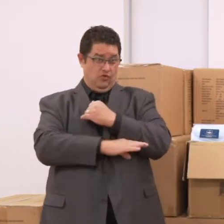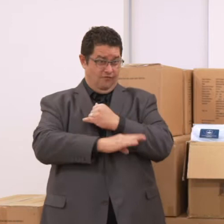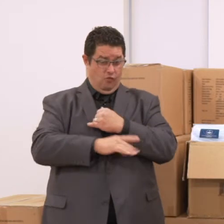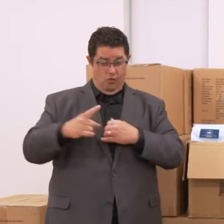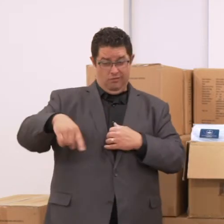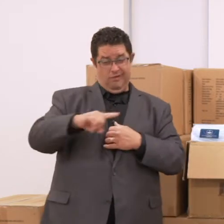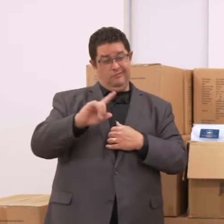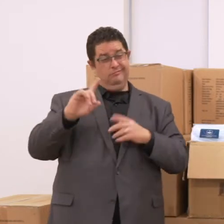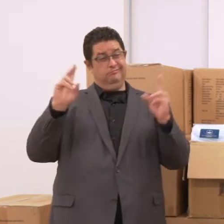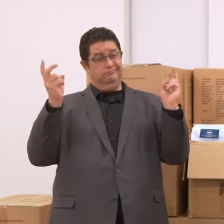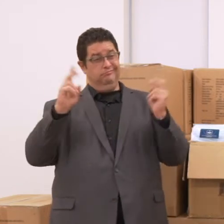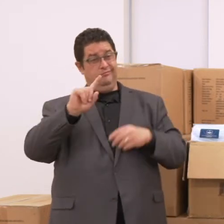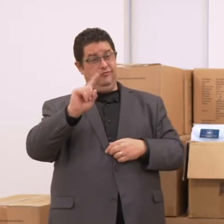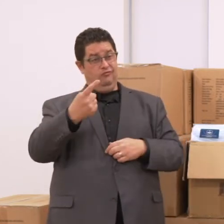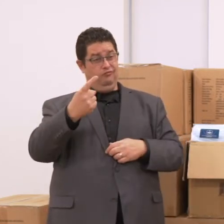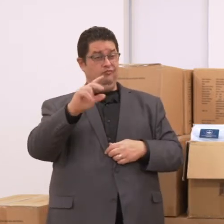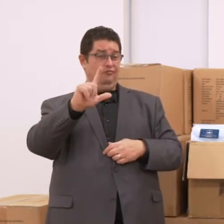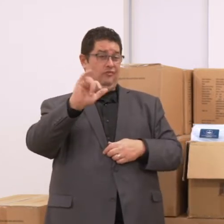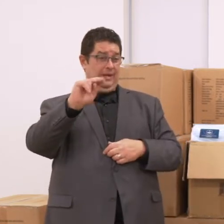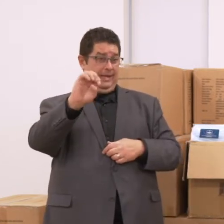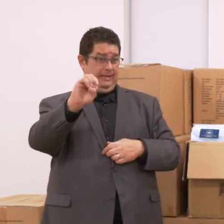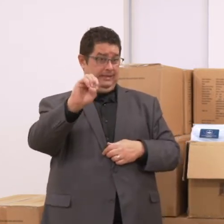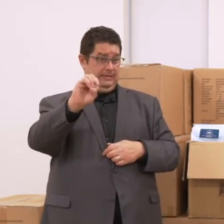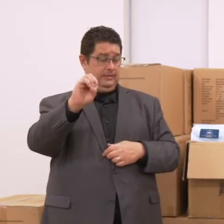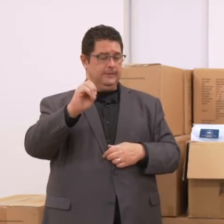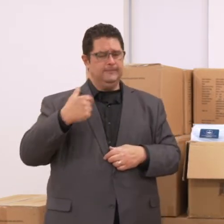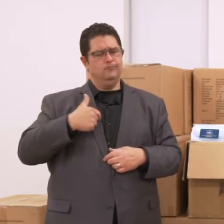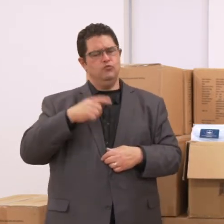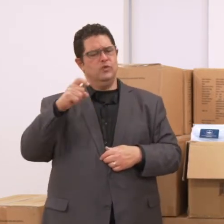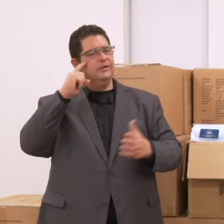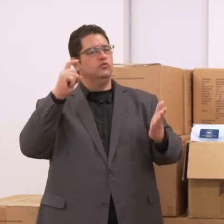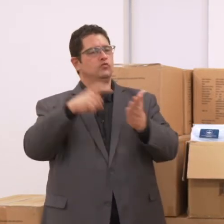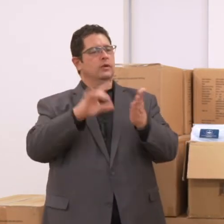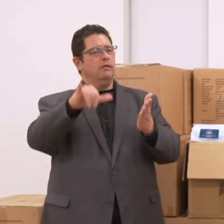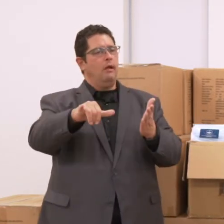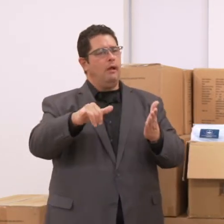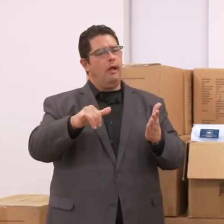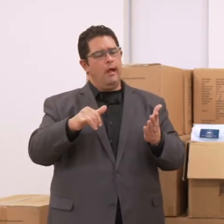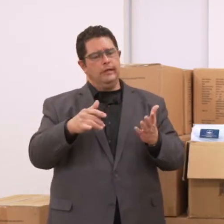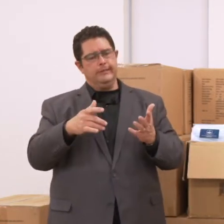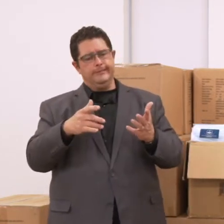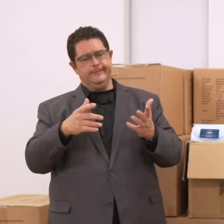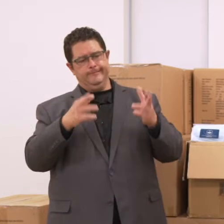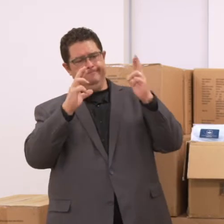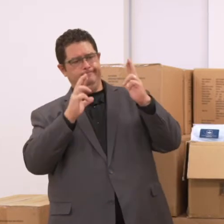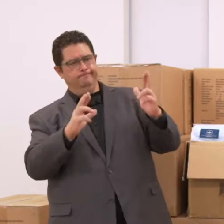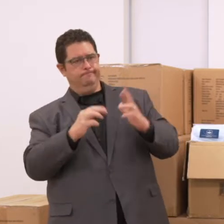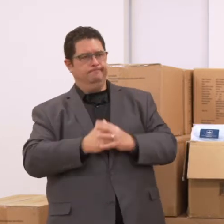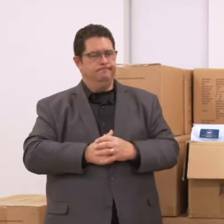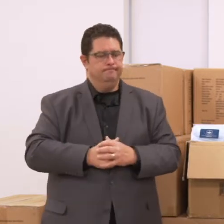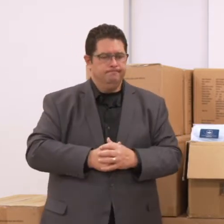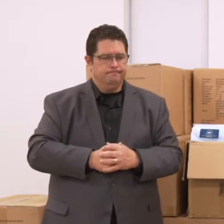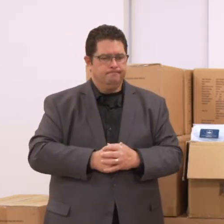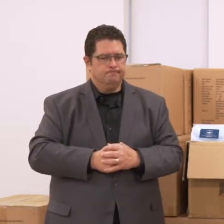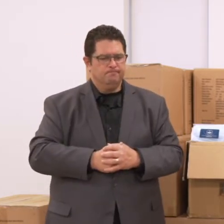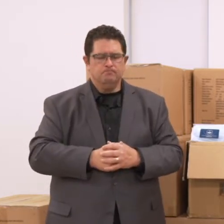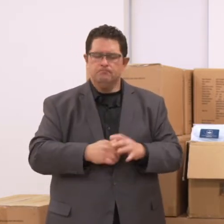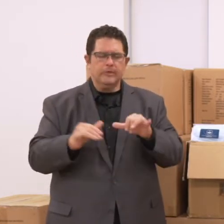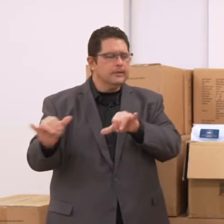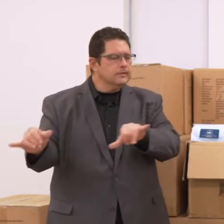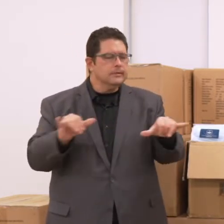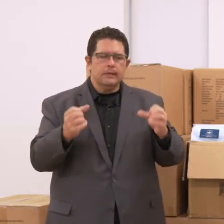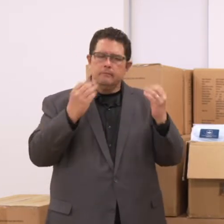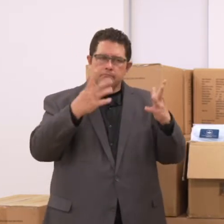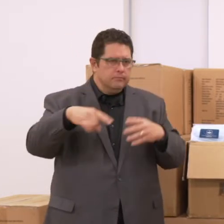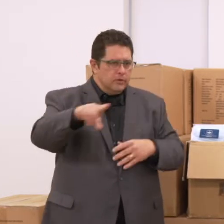front lines as well. We need to recognize that, and we need to treat them accordingly. Just like many of you have